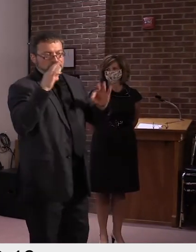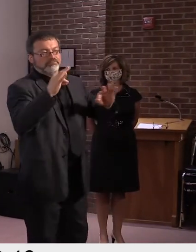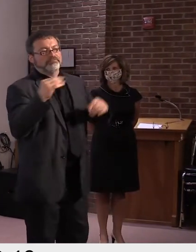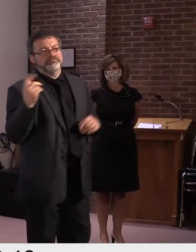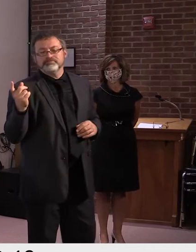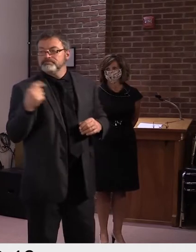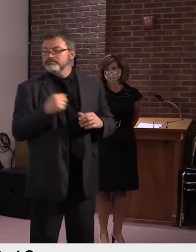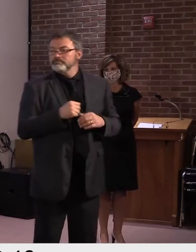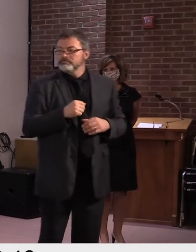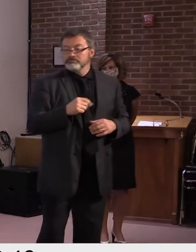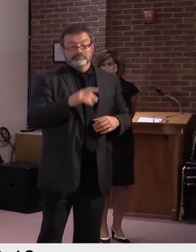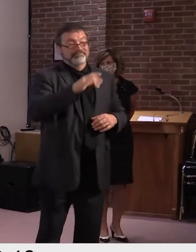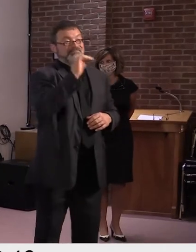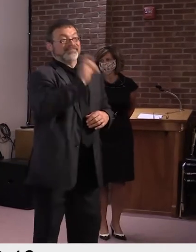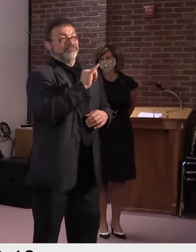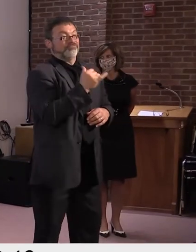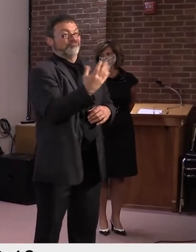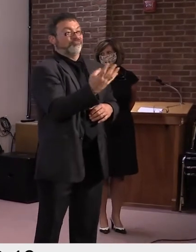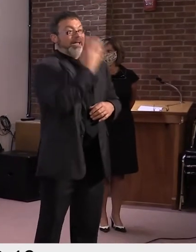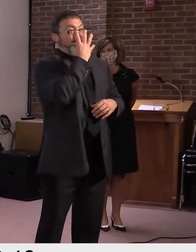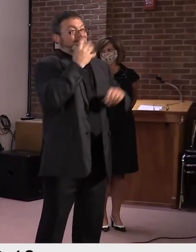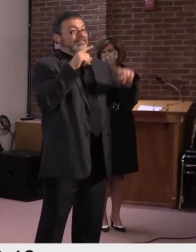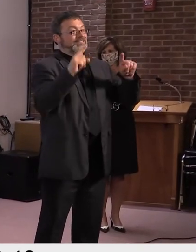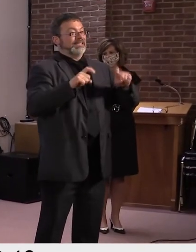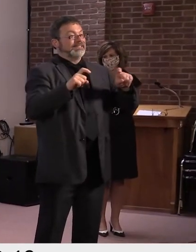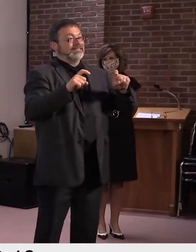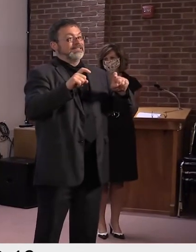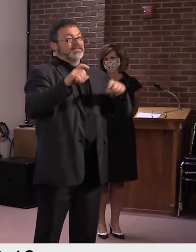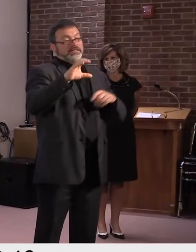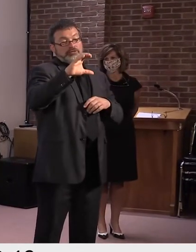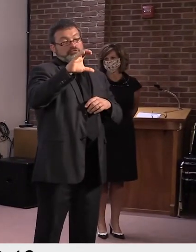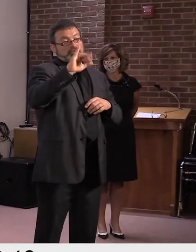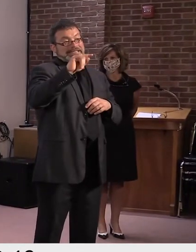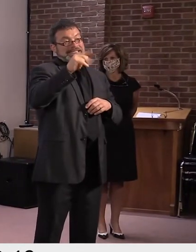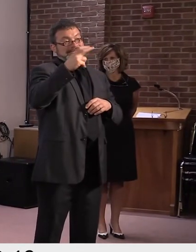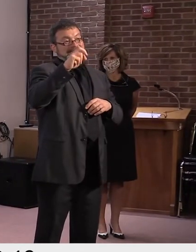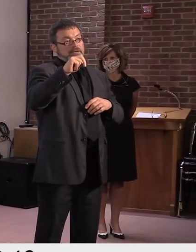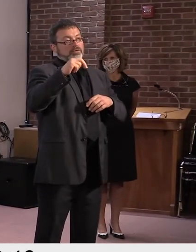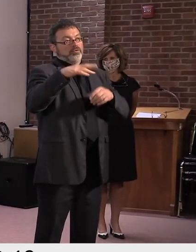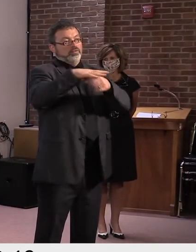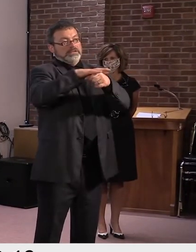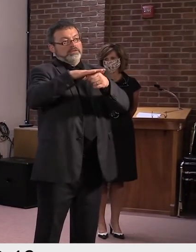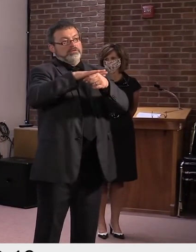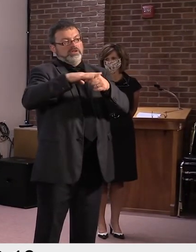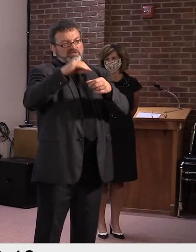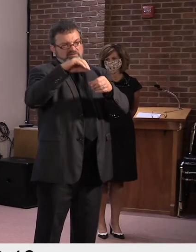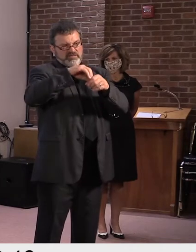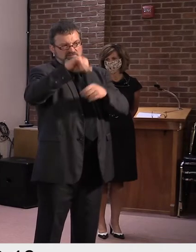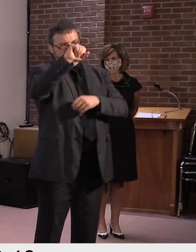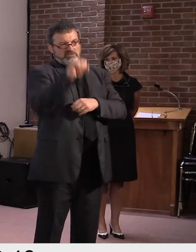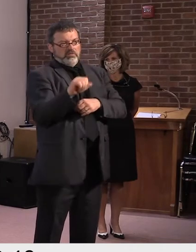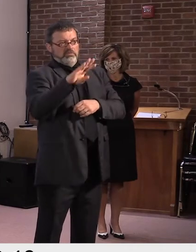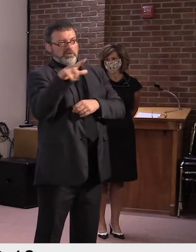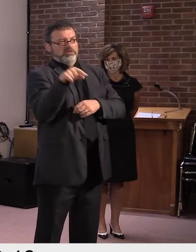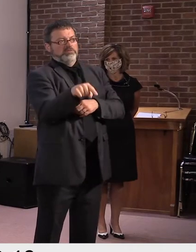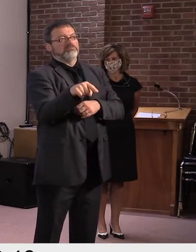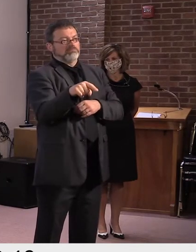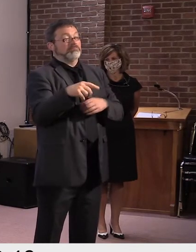The Chittenden Regional Correctional Facility in South Burlington is being tested